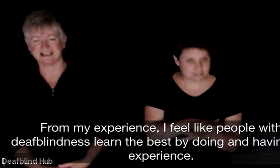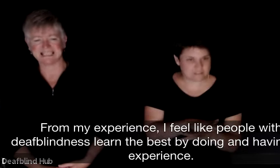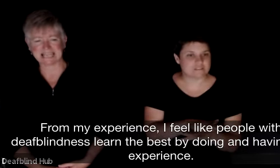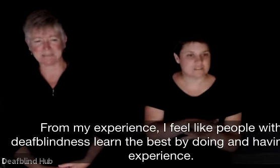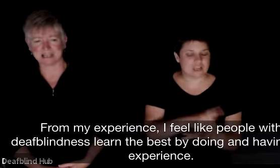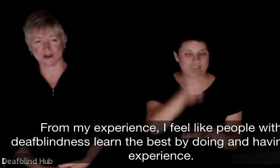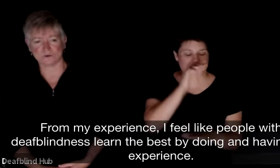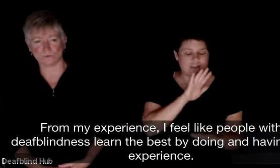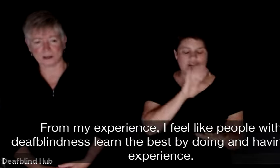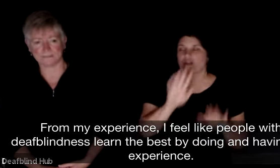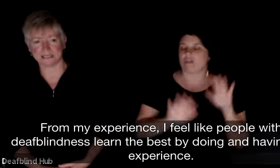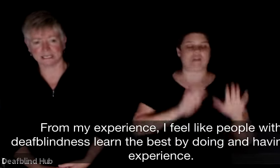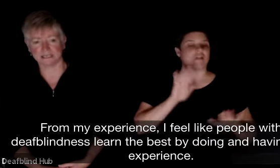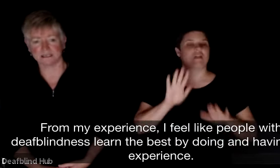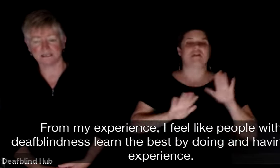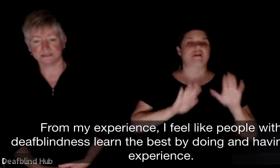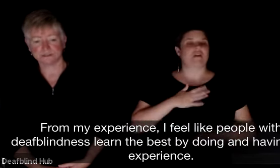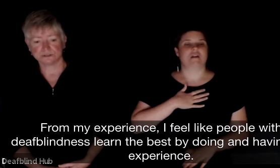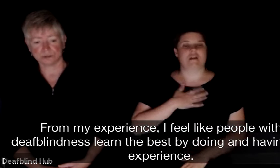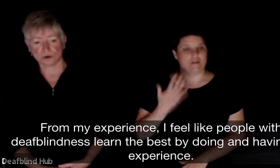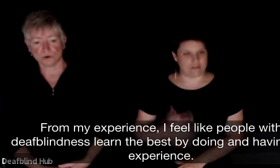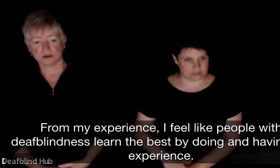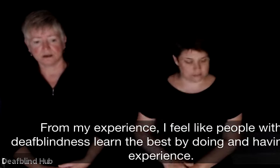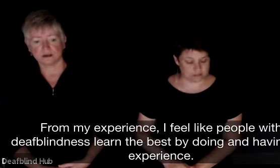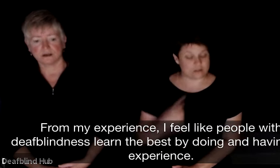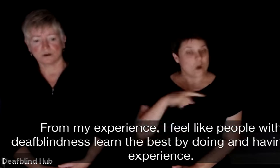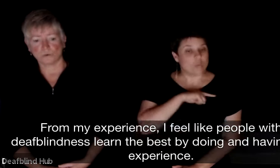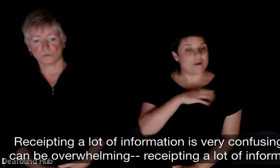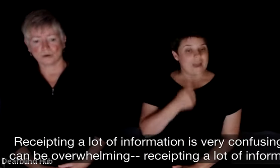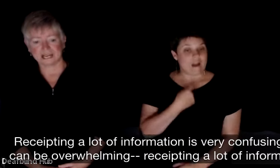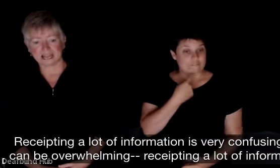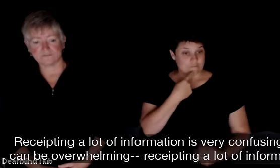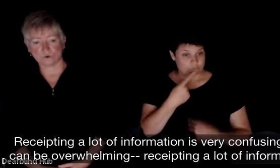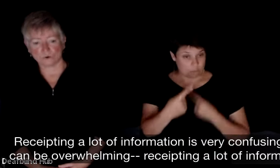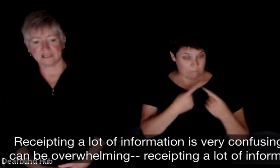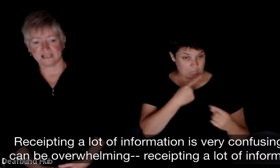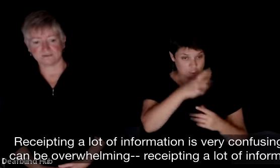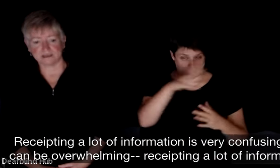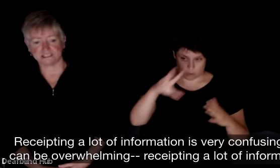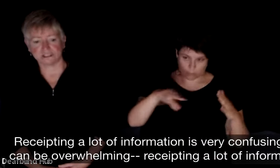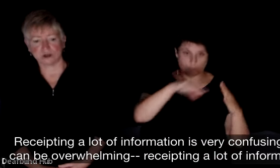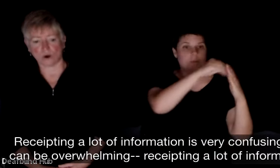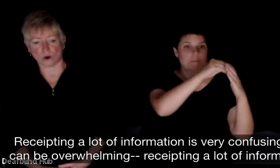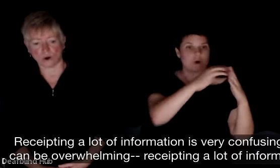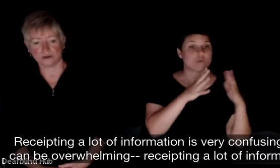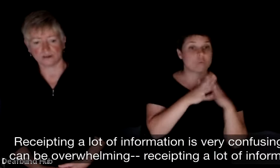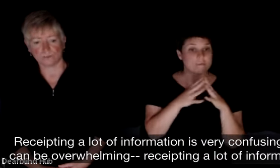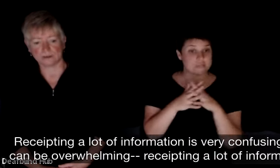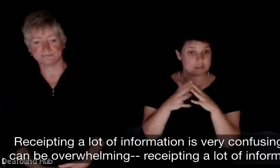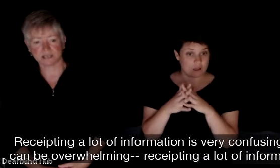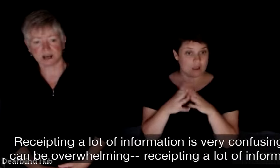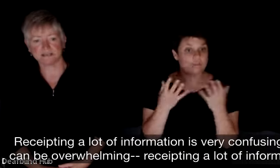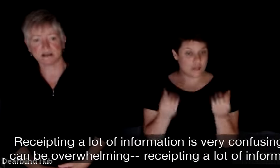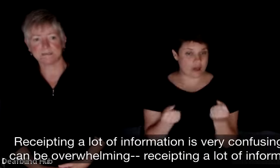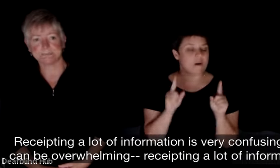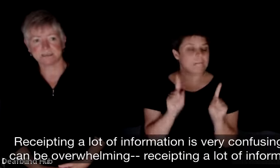be overwhelming. So we have all the information on the website, but